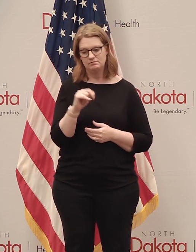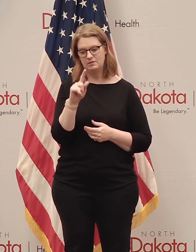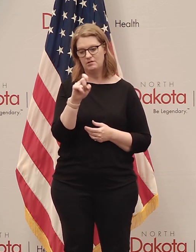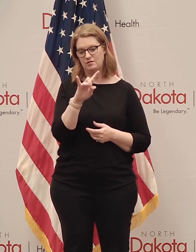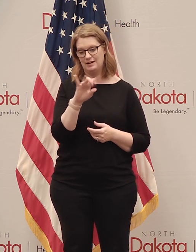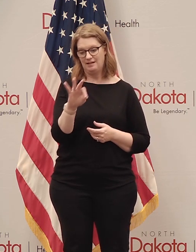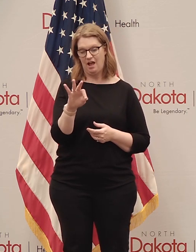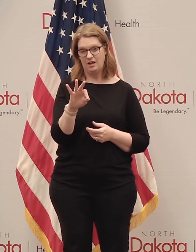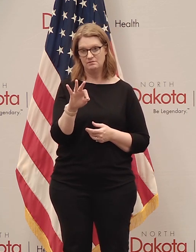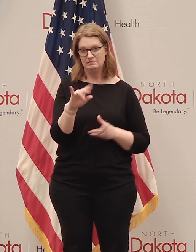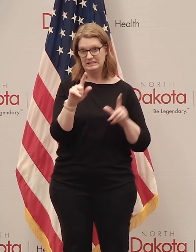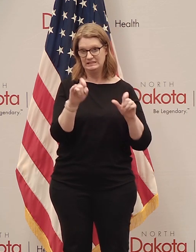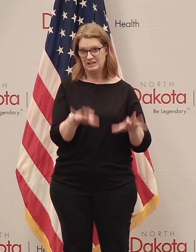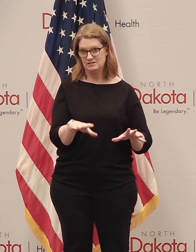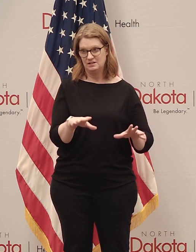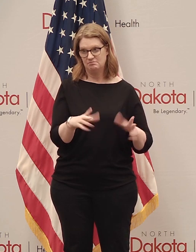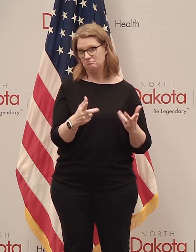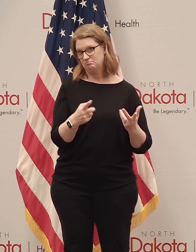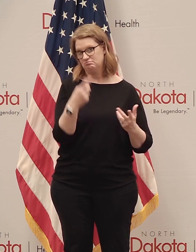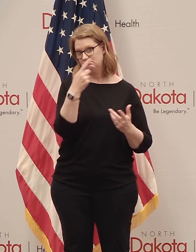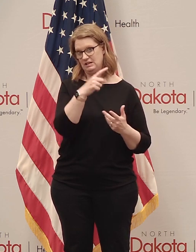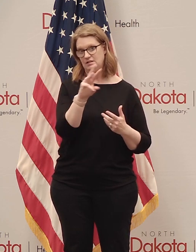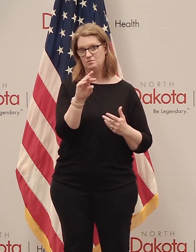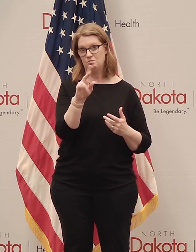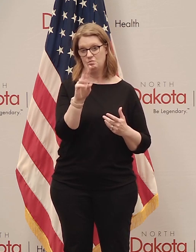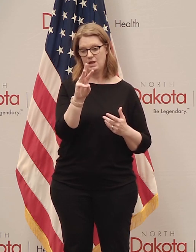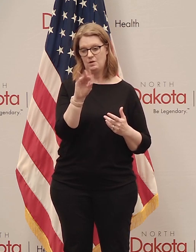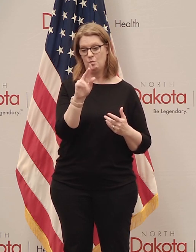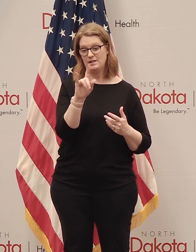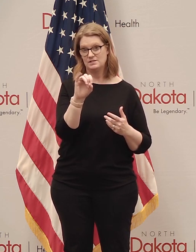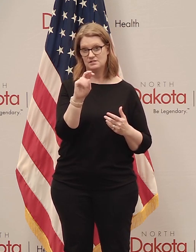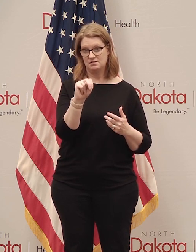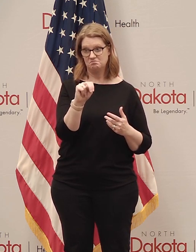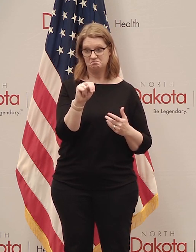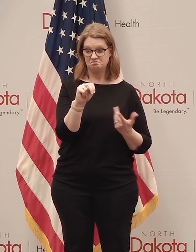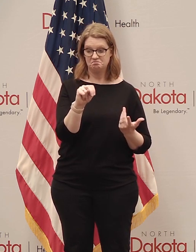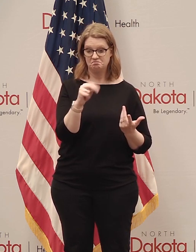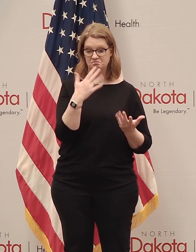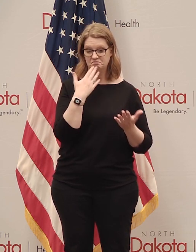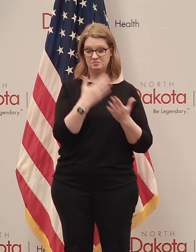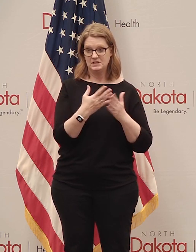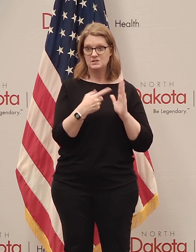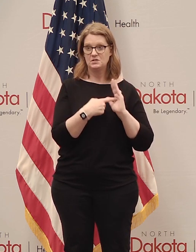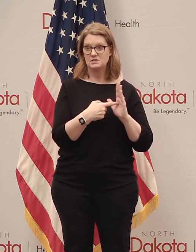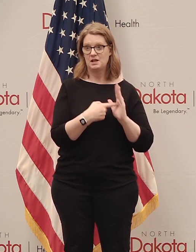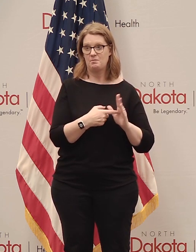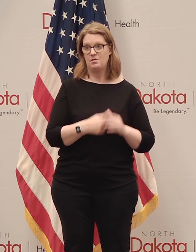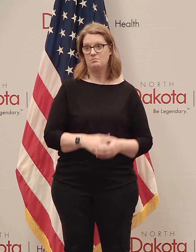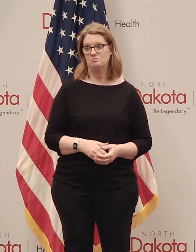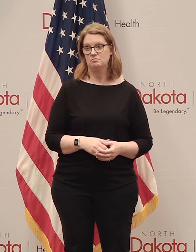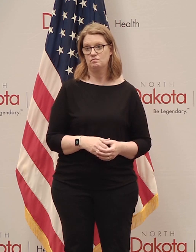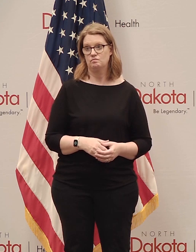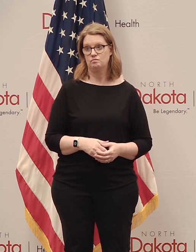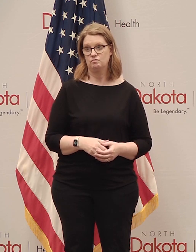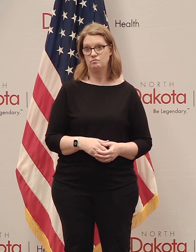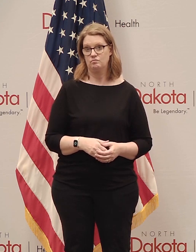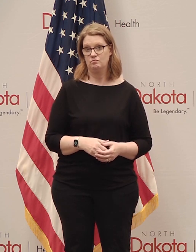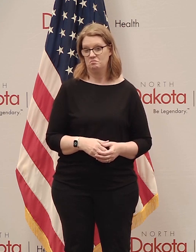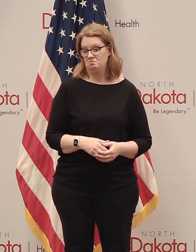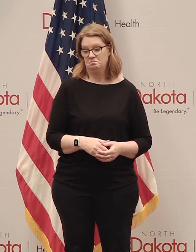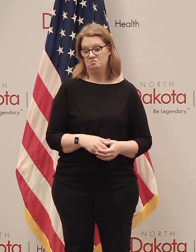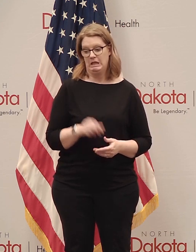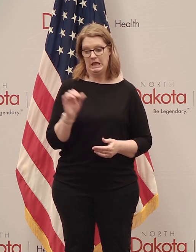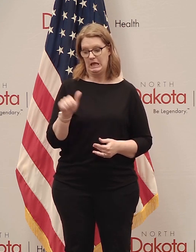189 testing through an event like that is solid sample. And again, anybody can get tested